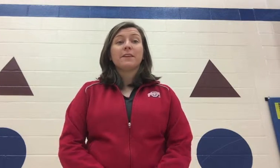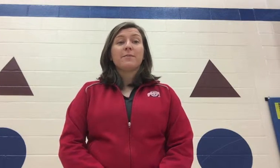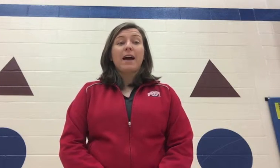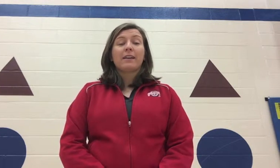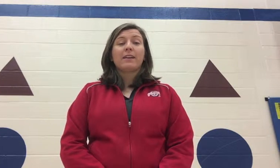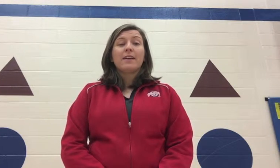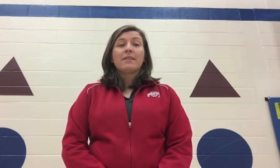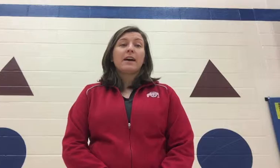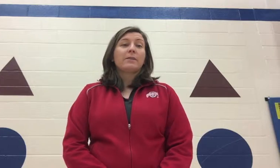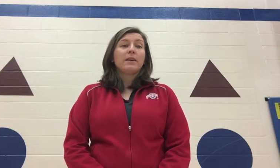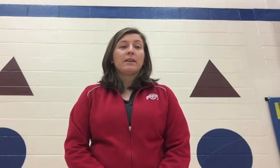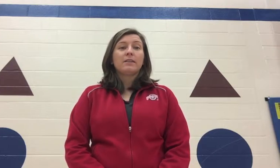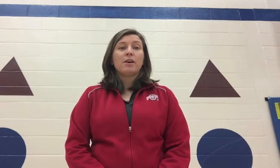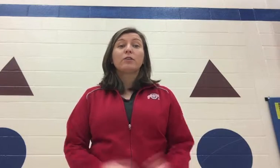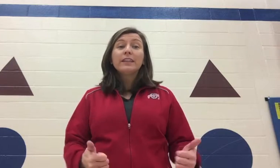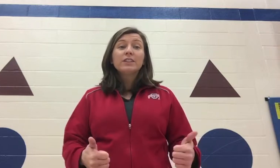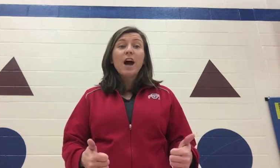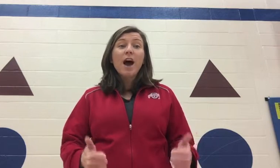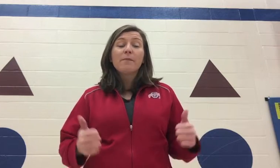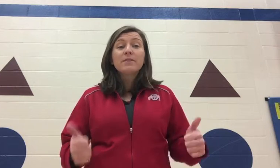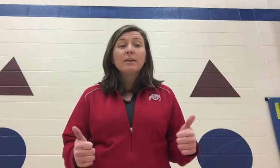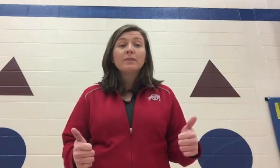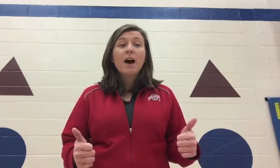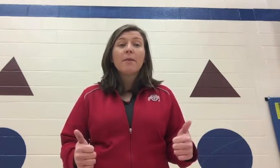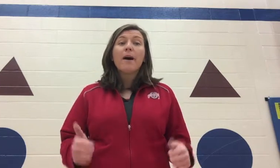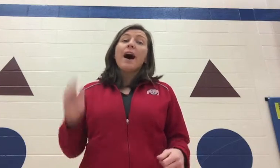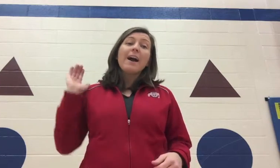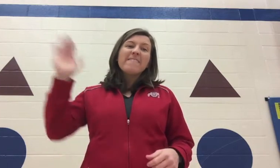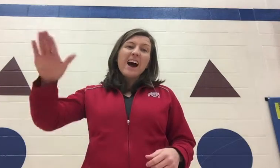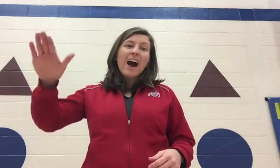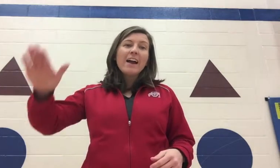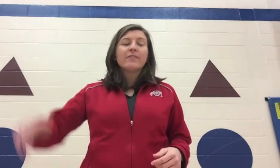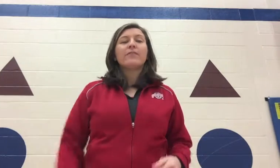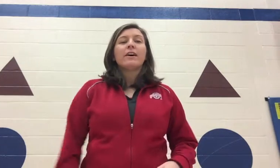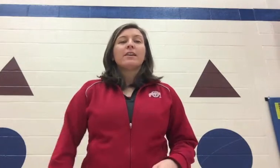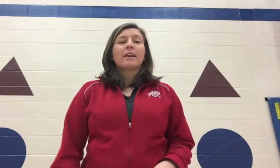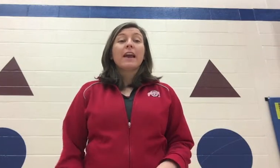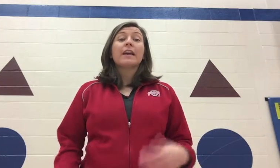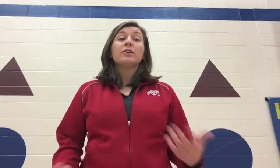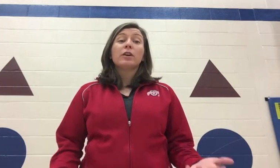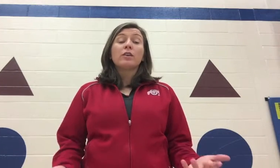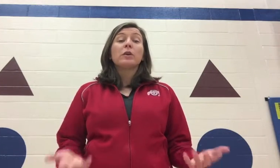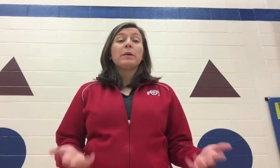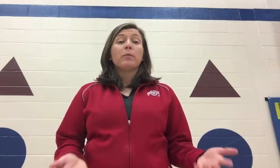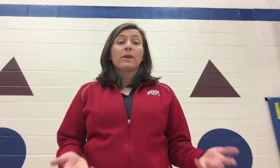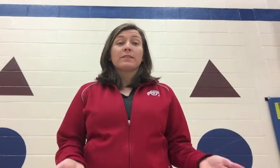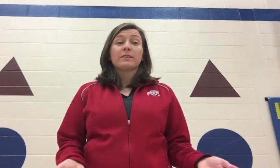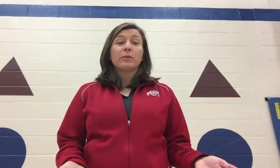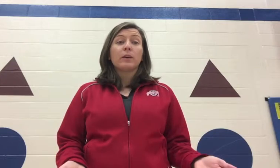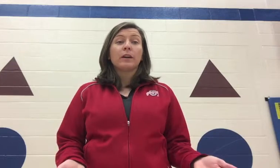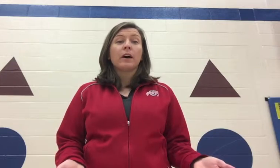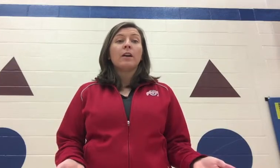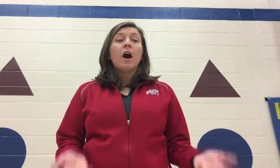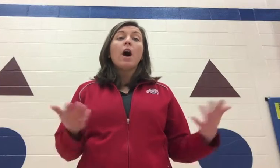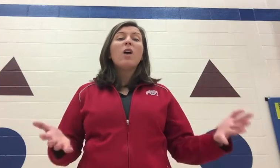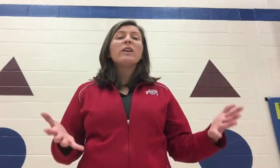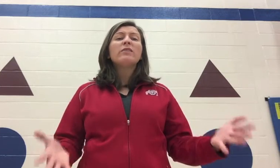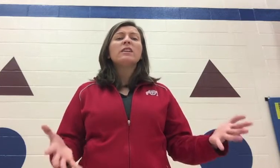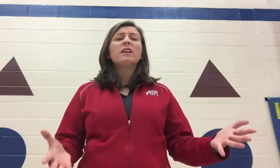feedback. That can be, great job, thumbs up, high five. Okay, and you can also pinpoint things that they're working on. Oh, I really loved how